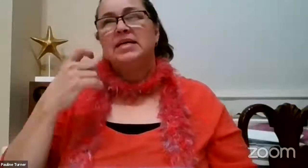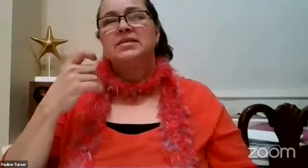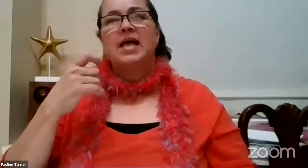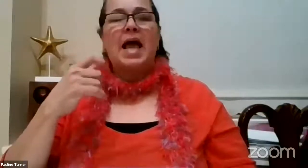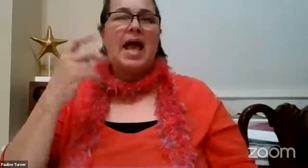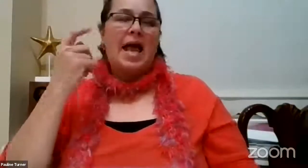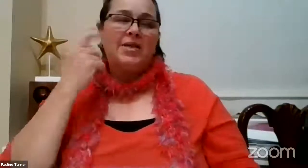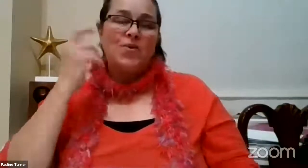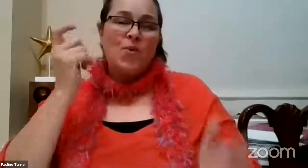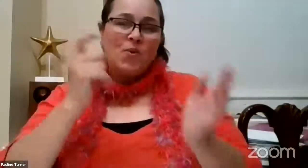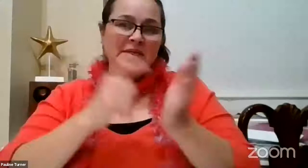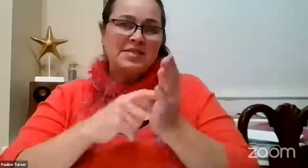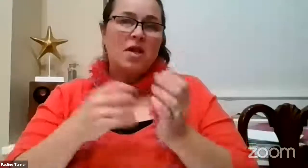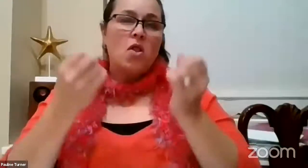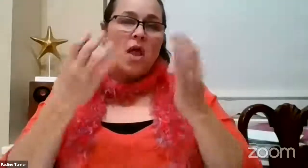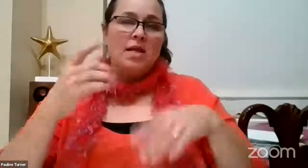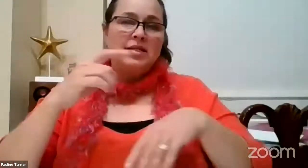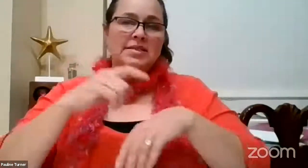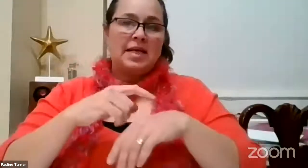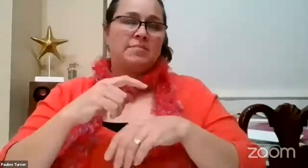don't even know we're still here.